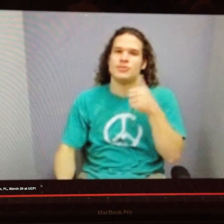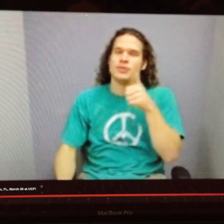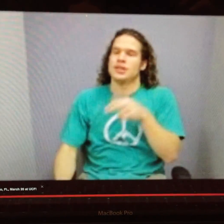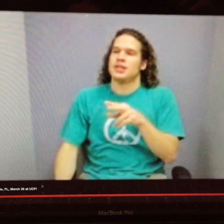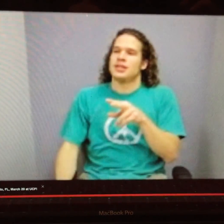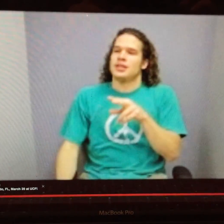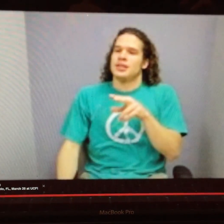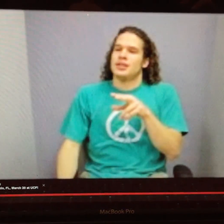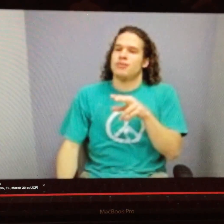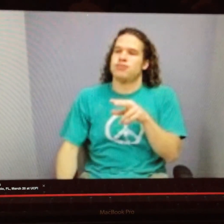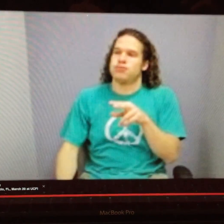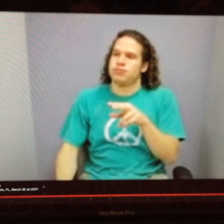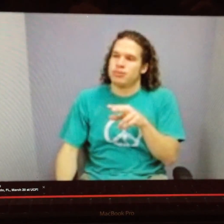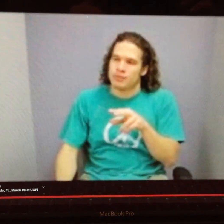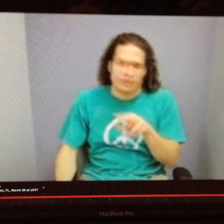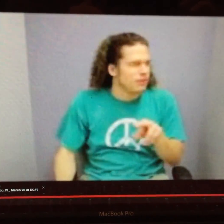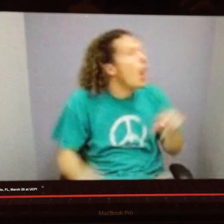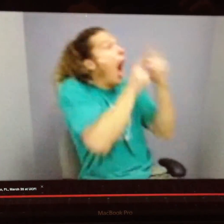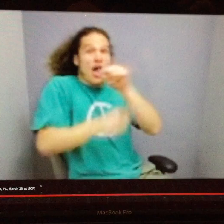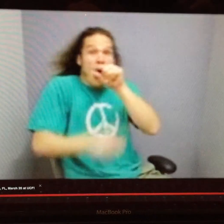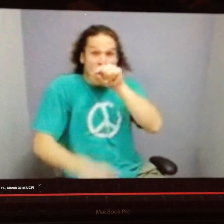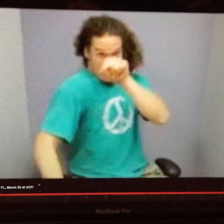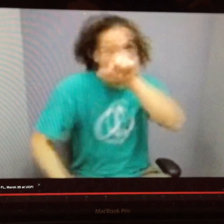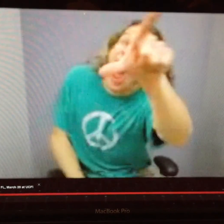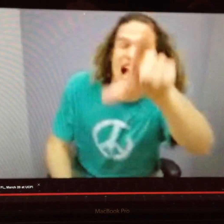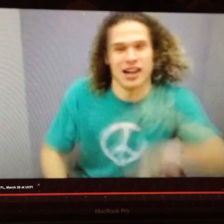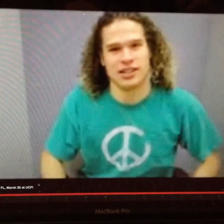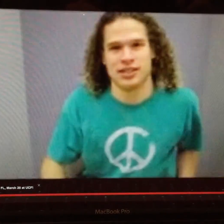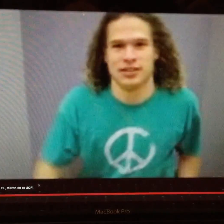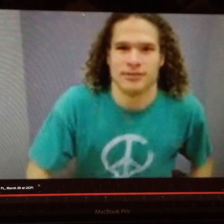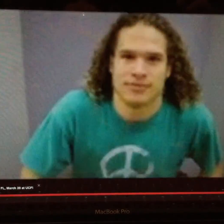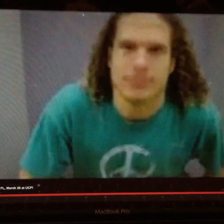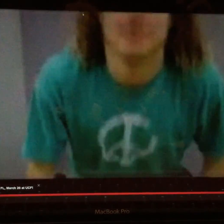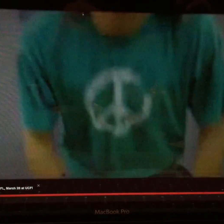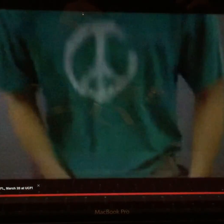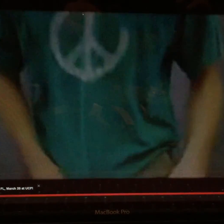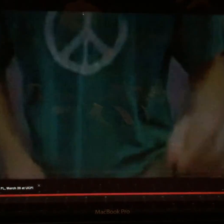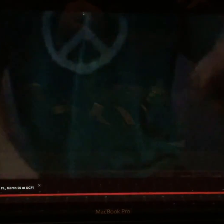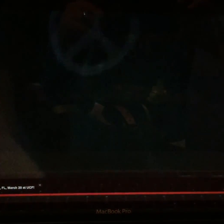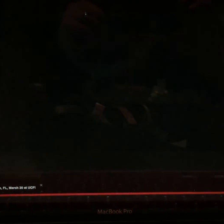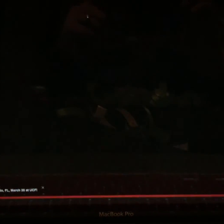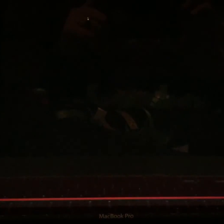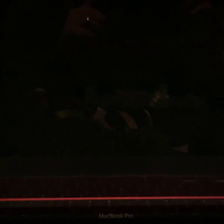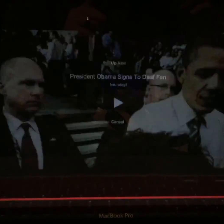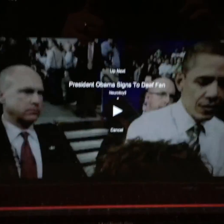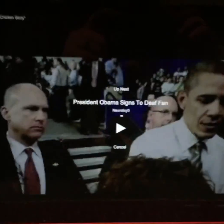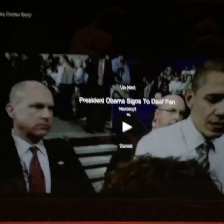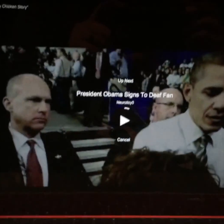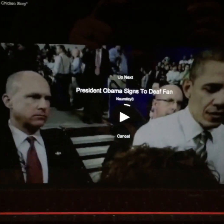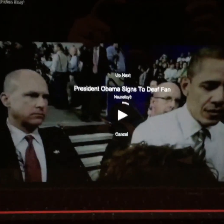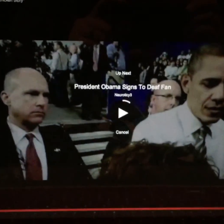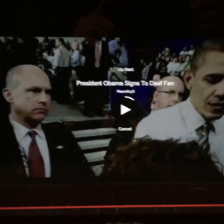And from then on, there was peace at the barn. But then, all of a sudden, there was the chicken!